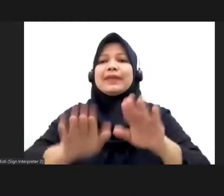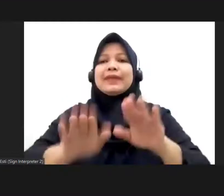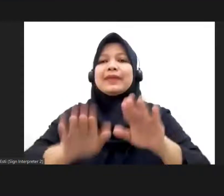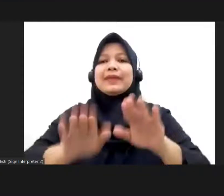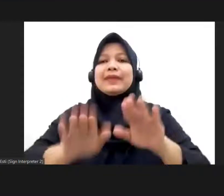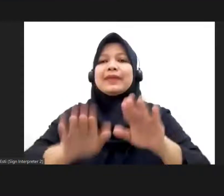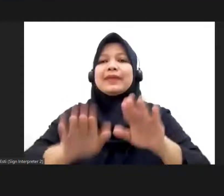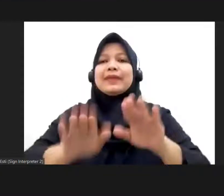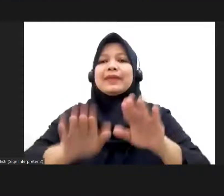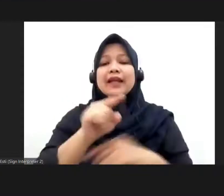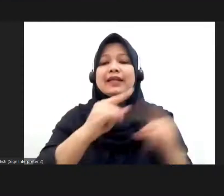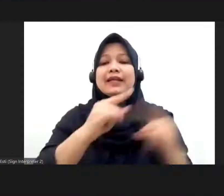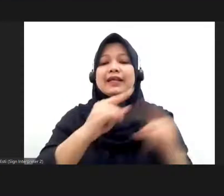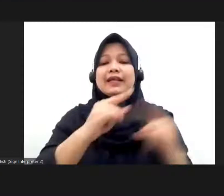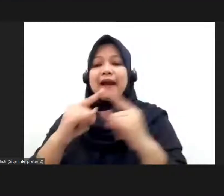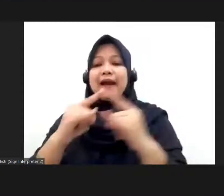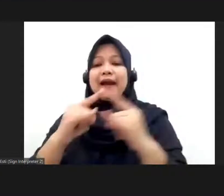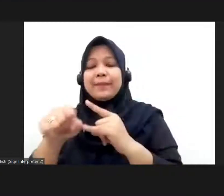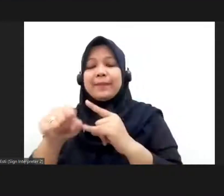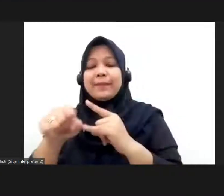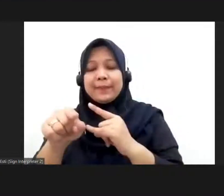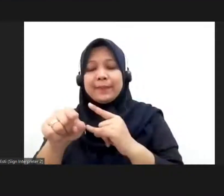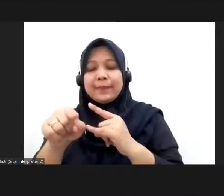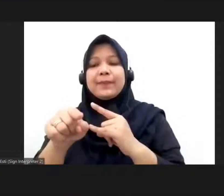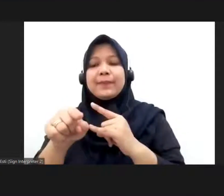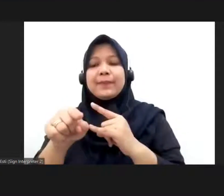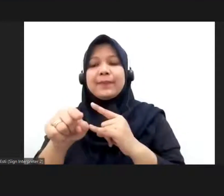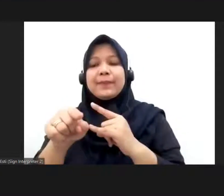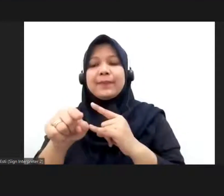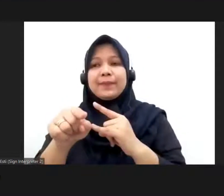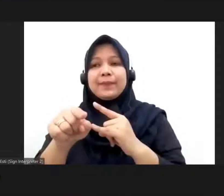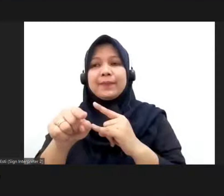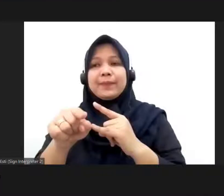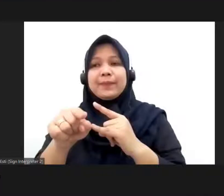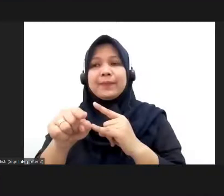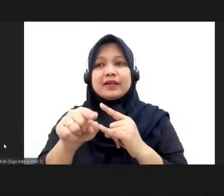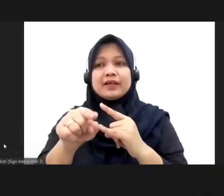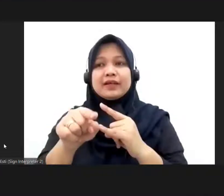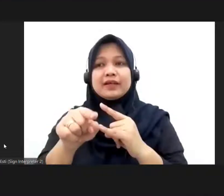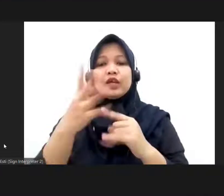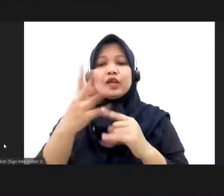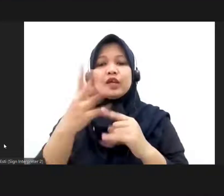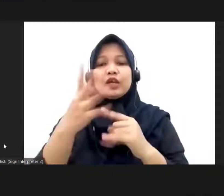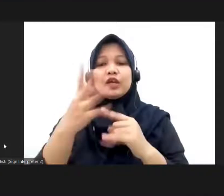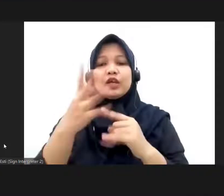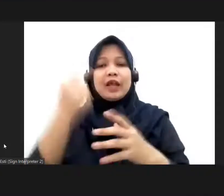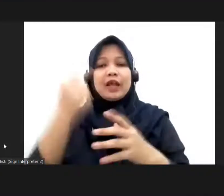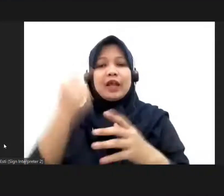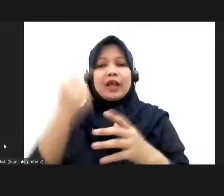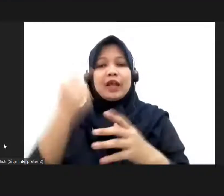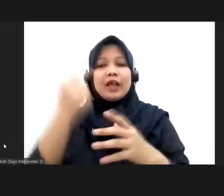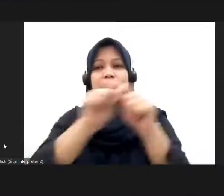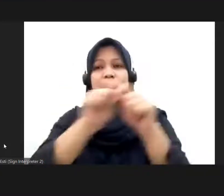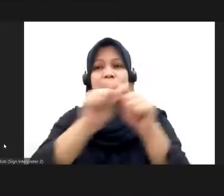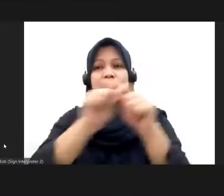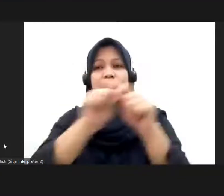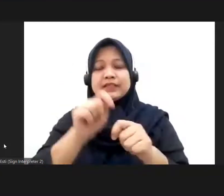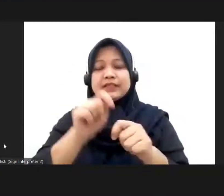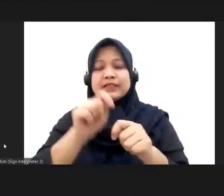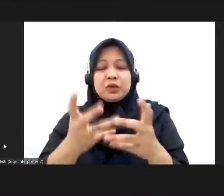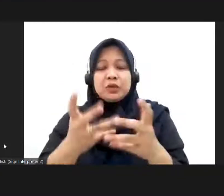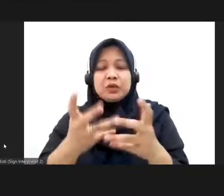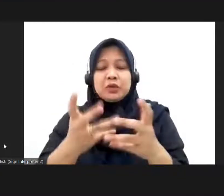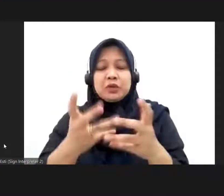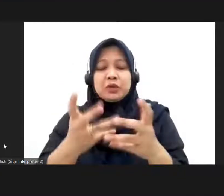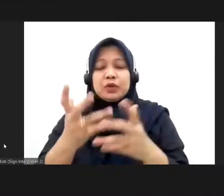require regular repair and regular refurbishment, which this year was not possible. So certainly